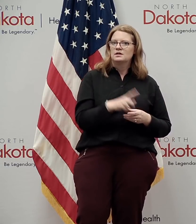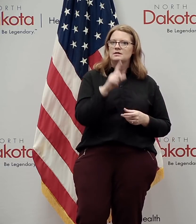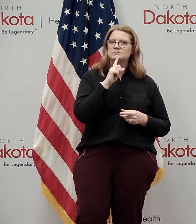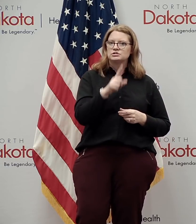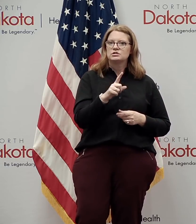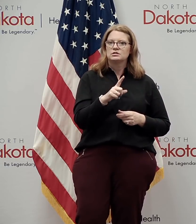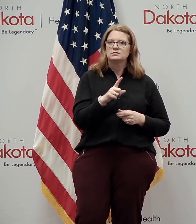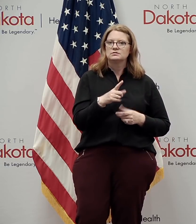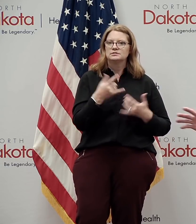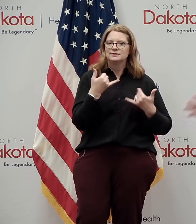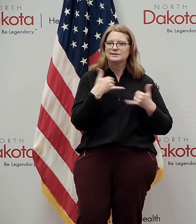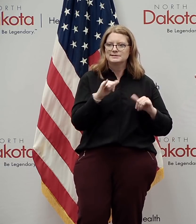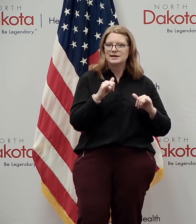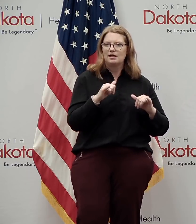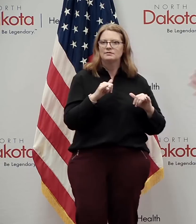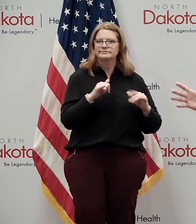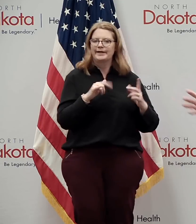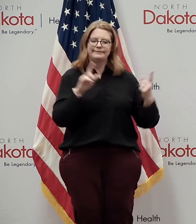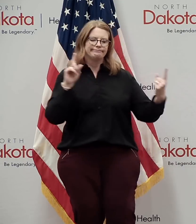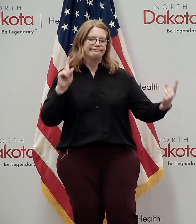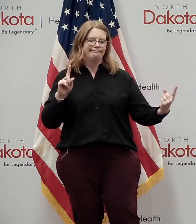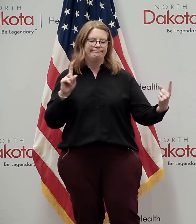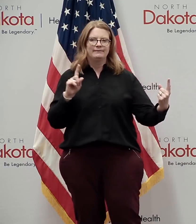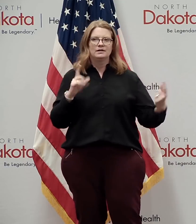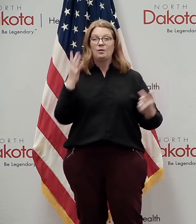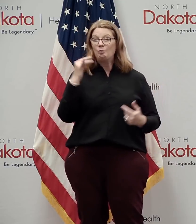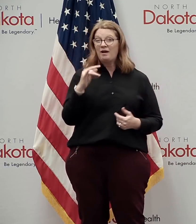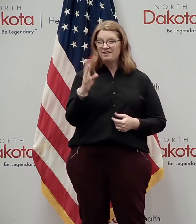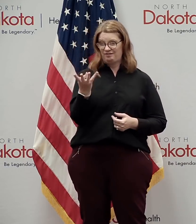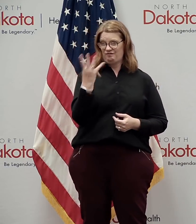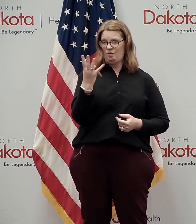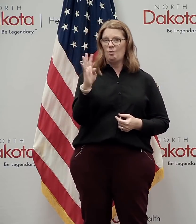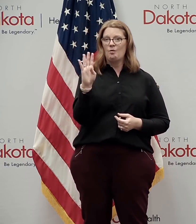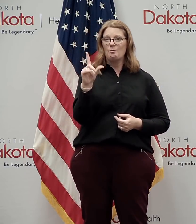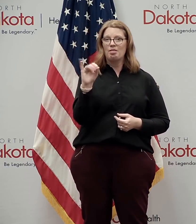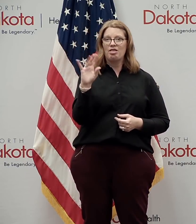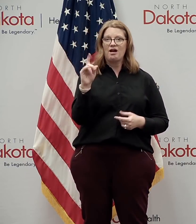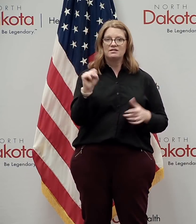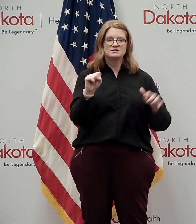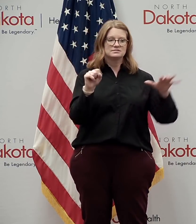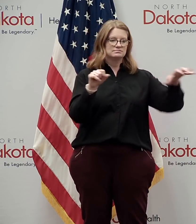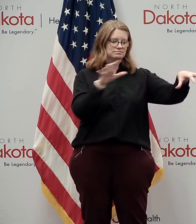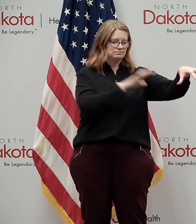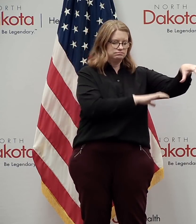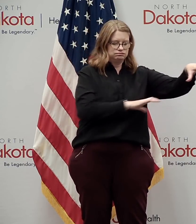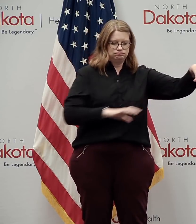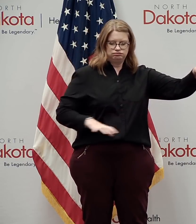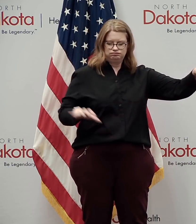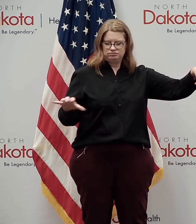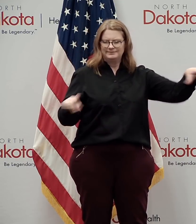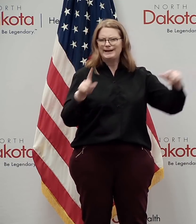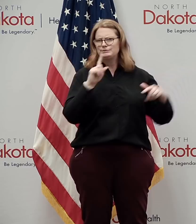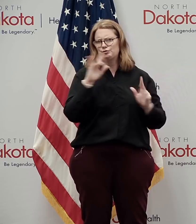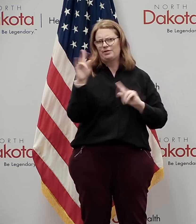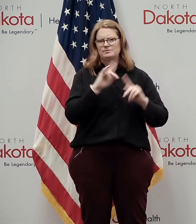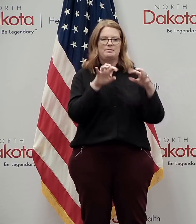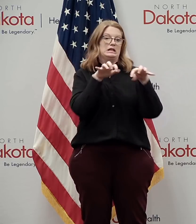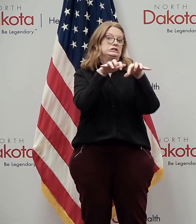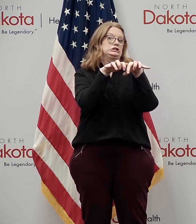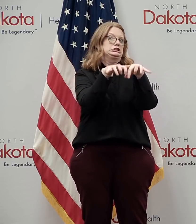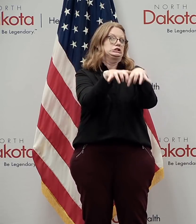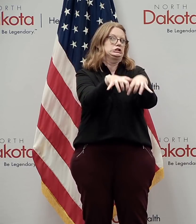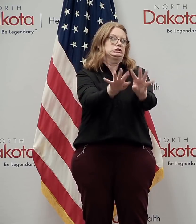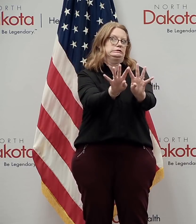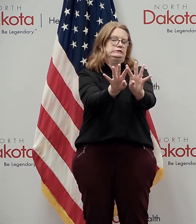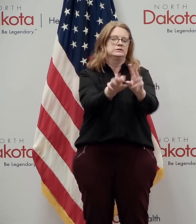attend and social distance because they open up like 4 blocks, but I imagine there was people there that weren't social distancing, but I haven't seen the